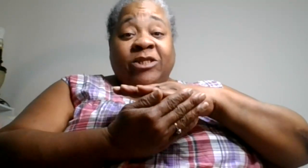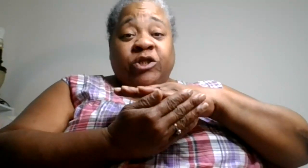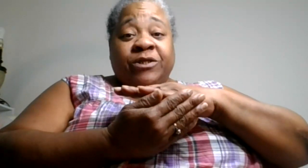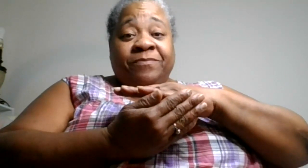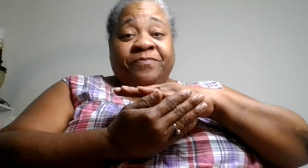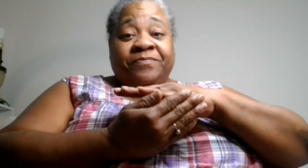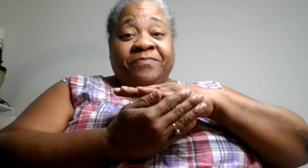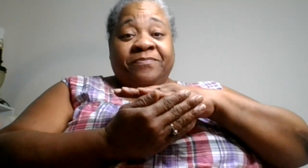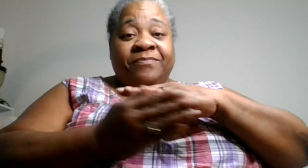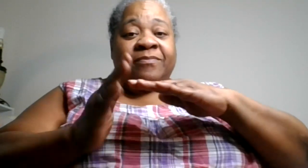Edge.